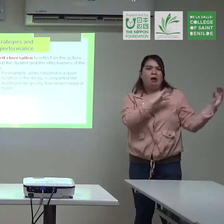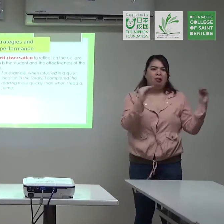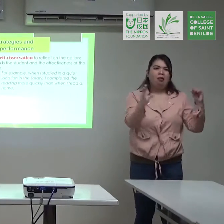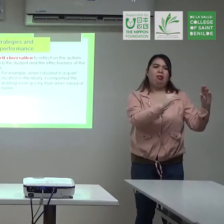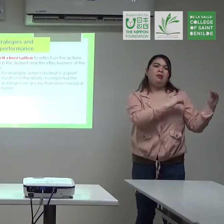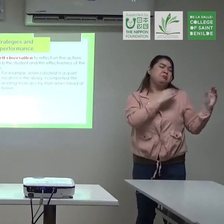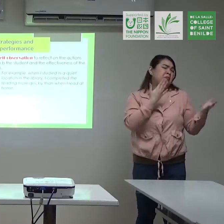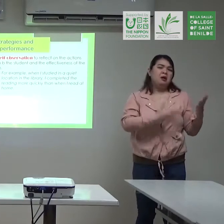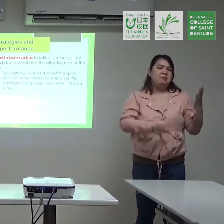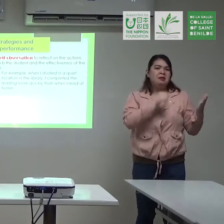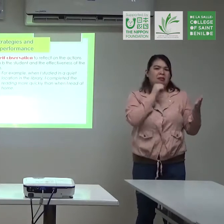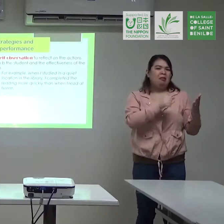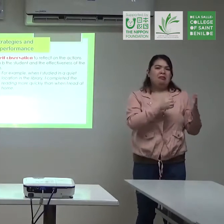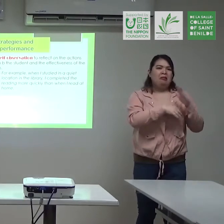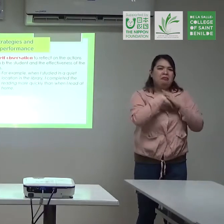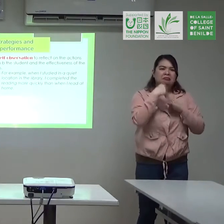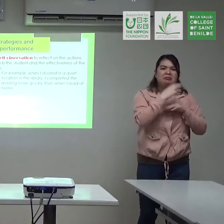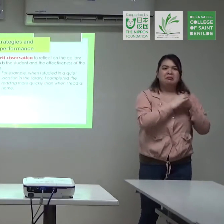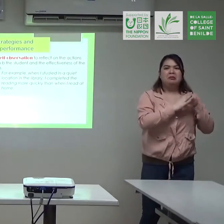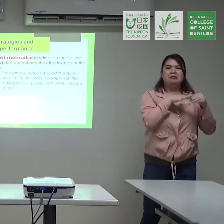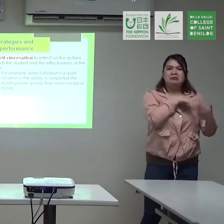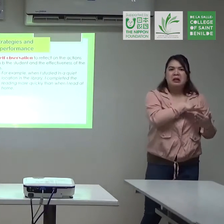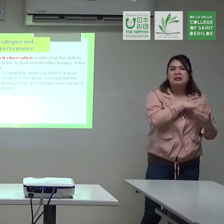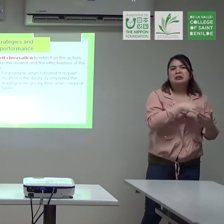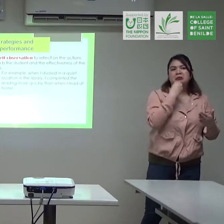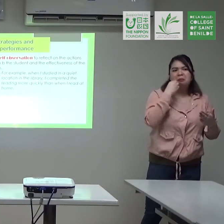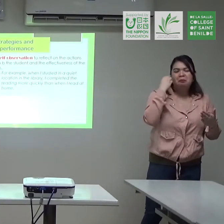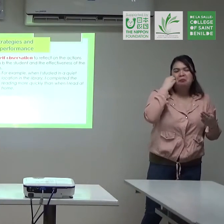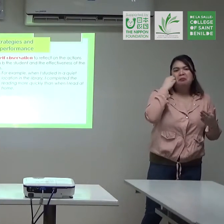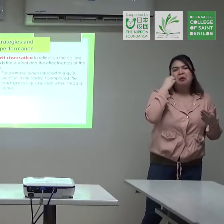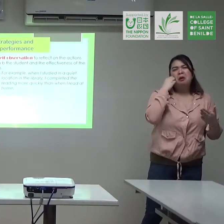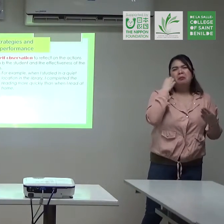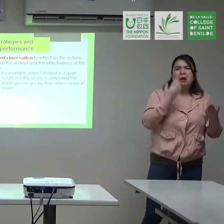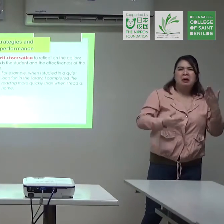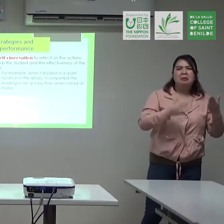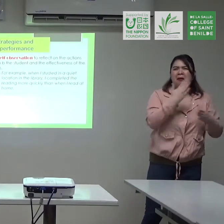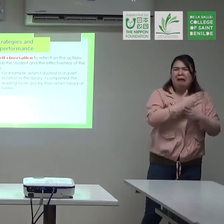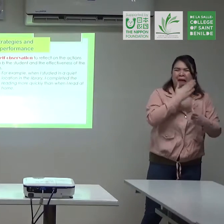talking. So there's very little focus and